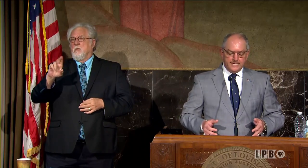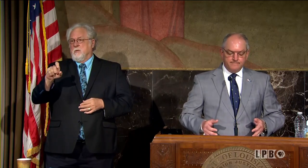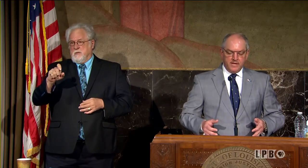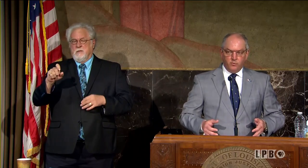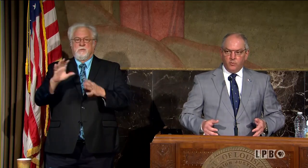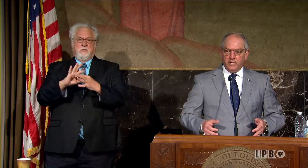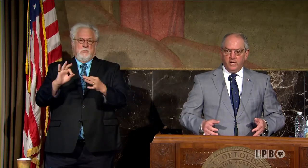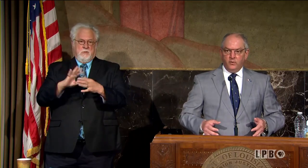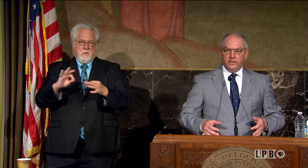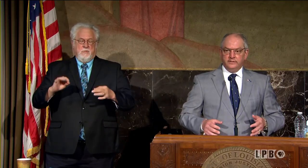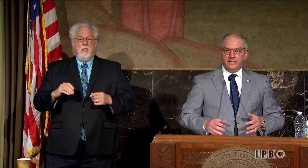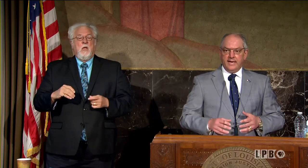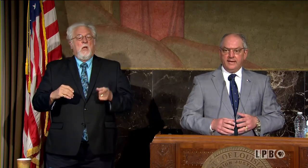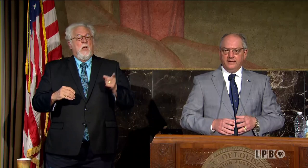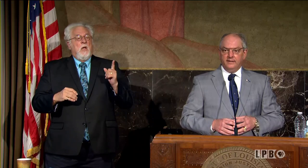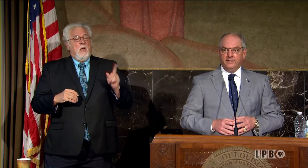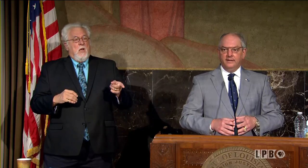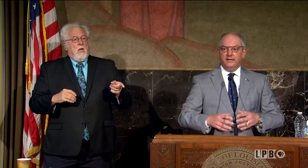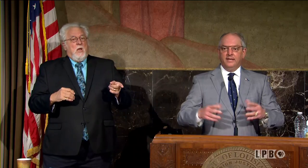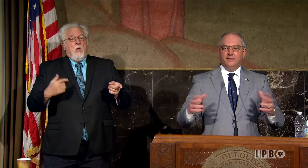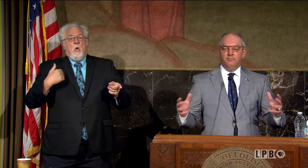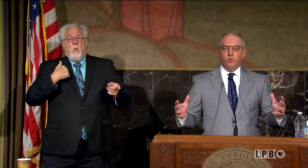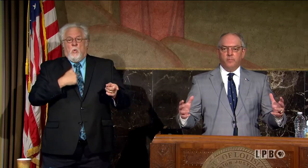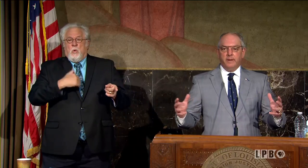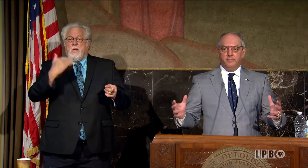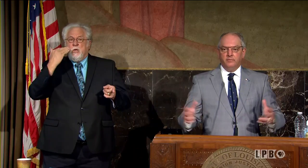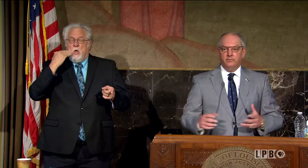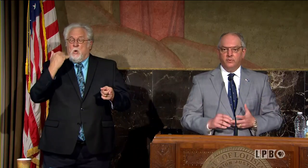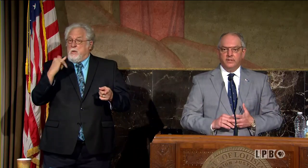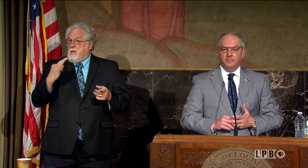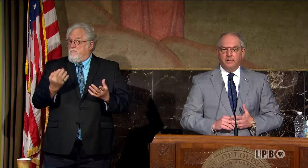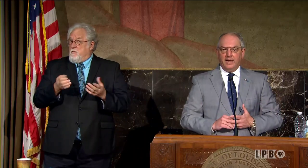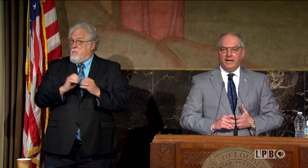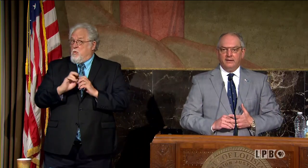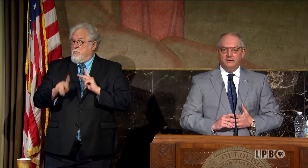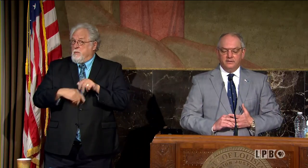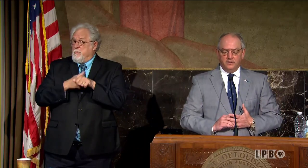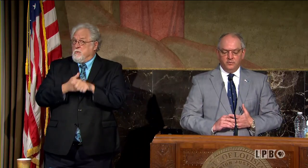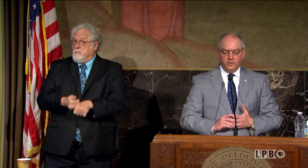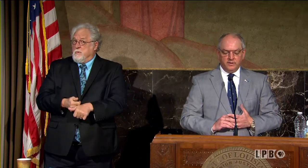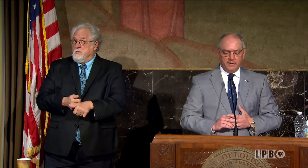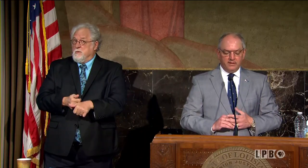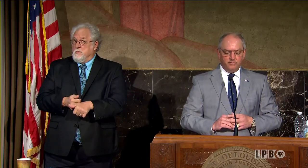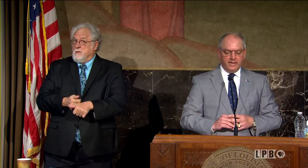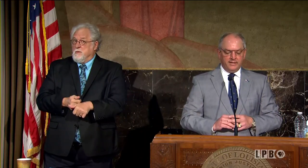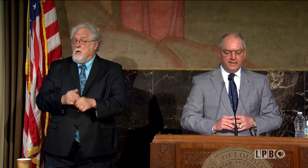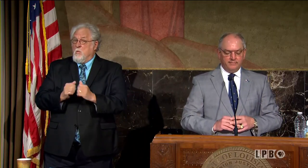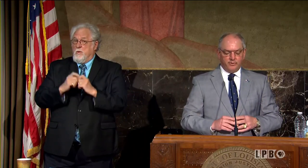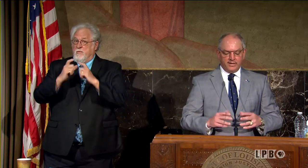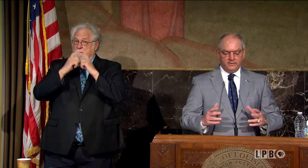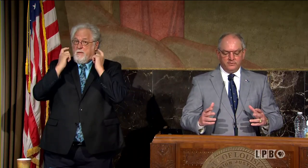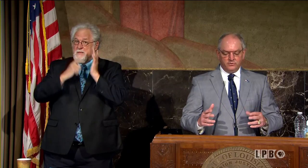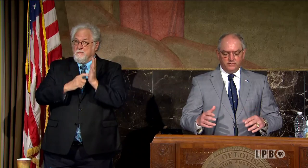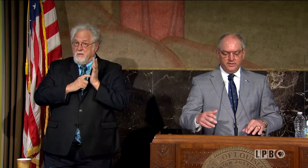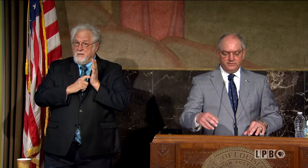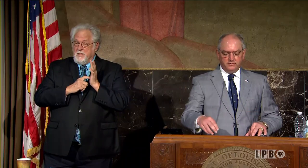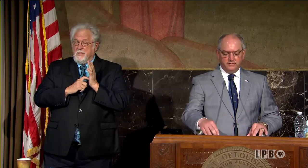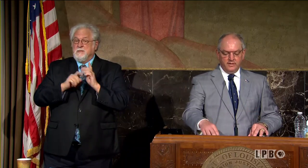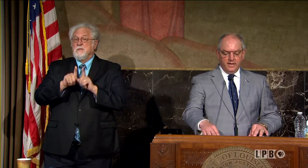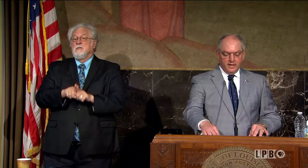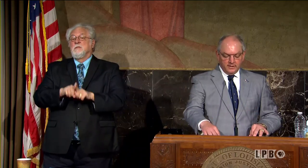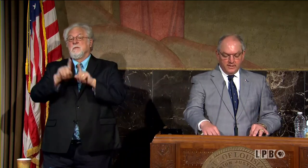And what we know is that if more people would comply with the mask mandate, practice